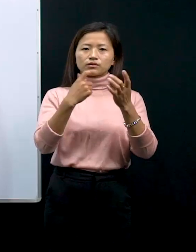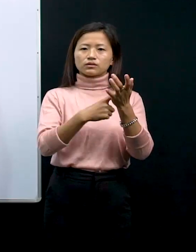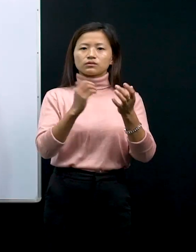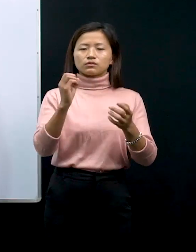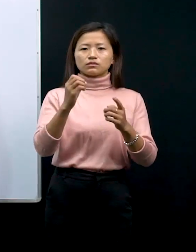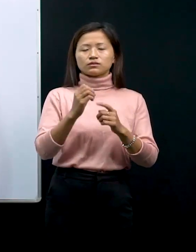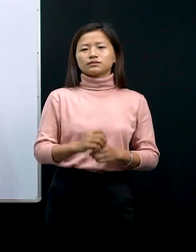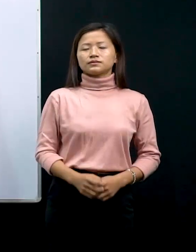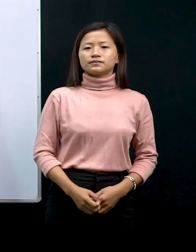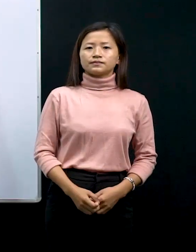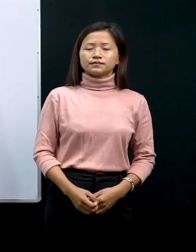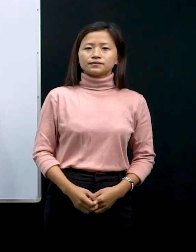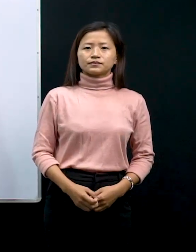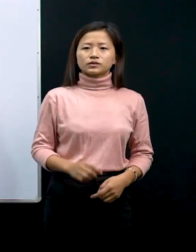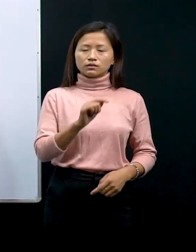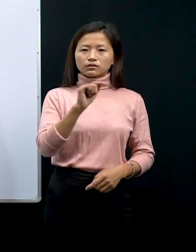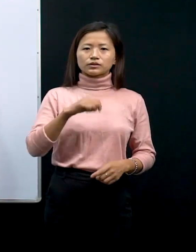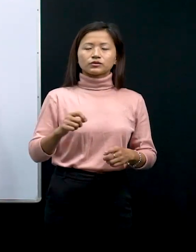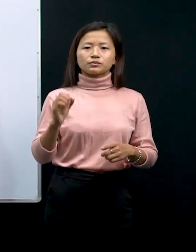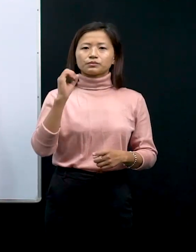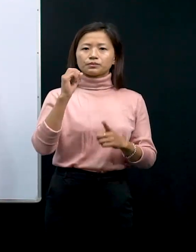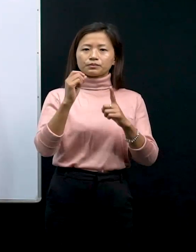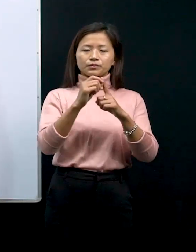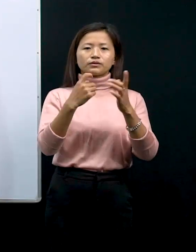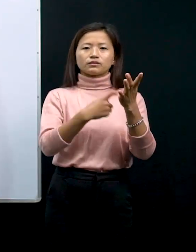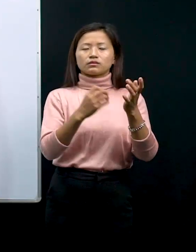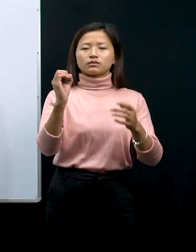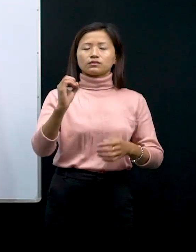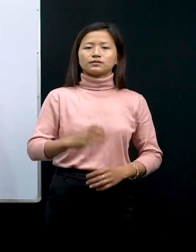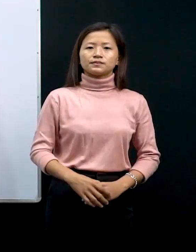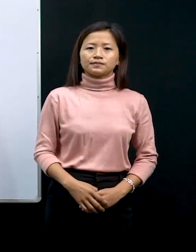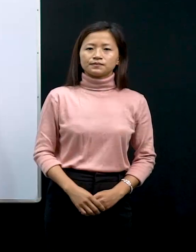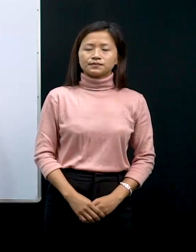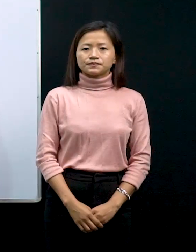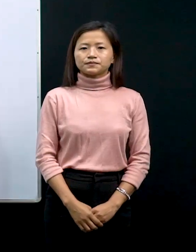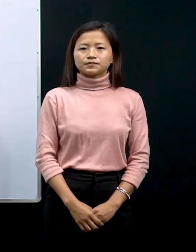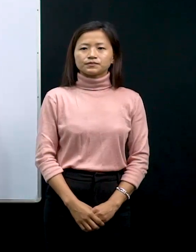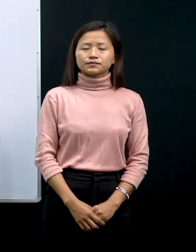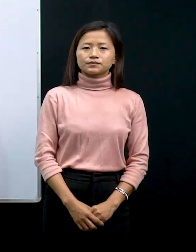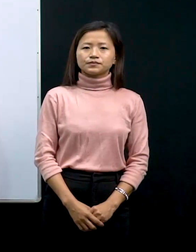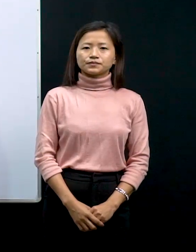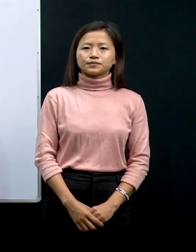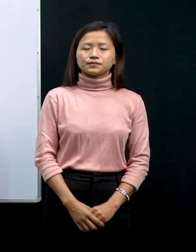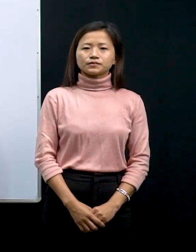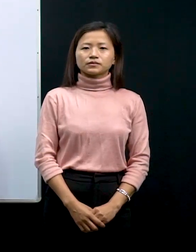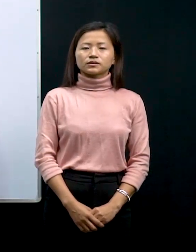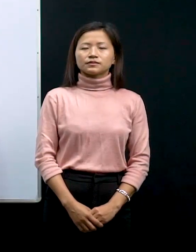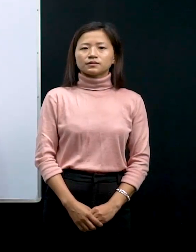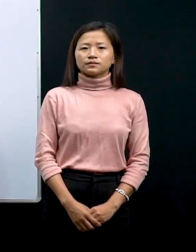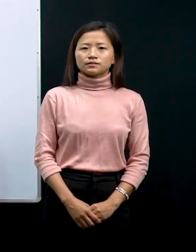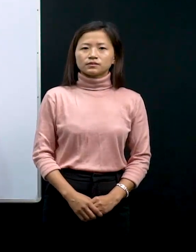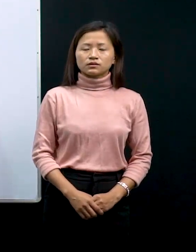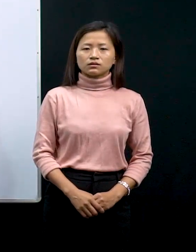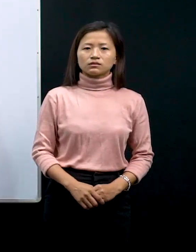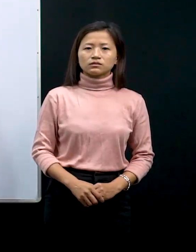PQO concurrent to triangle which one? PRO. In what condition they are concurrent?